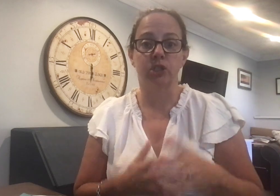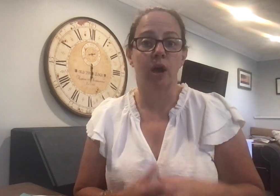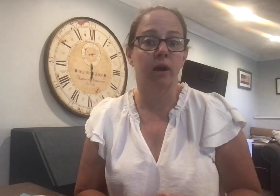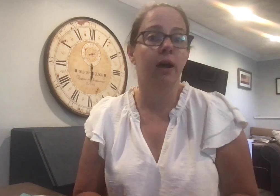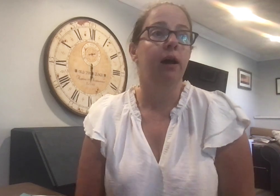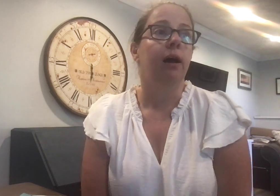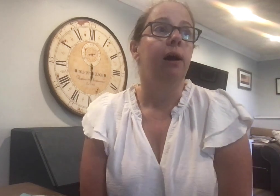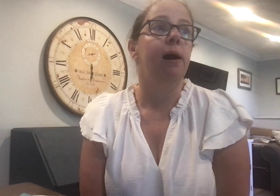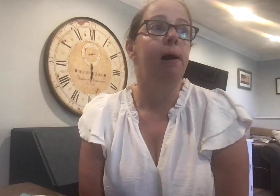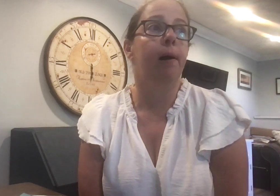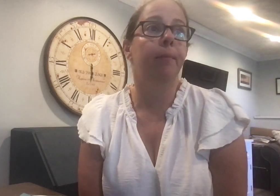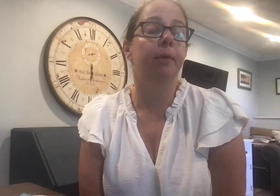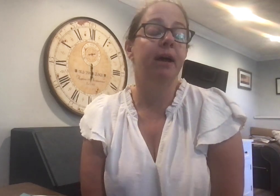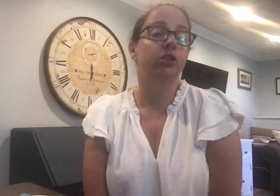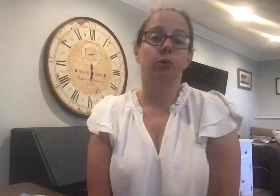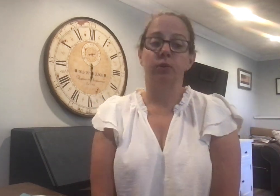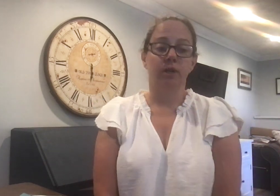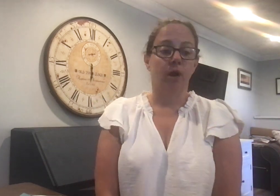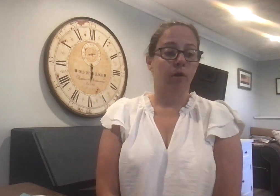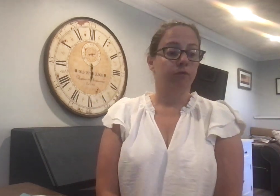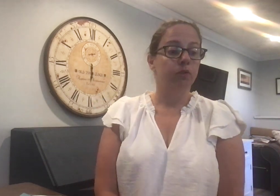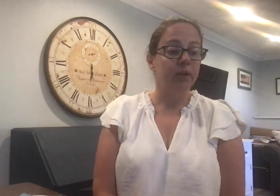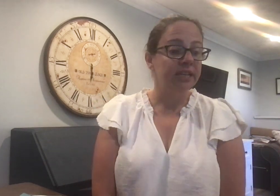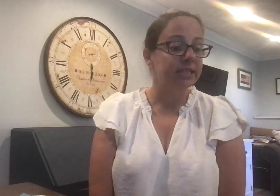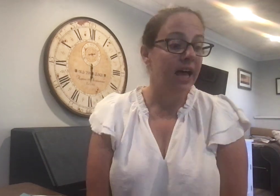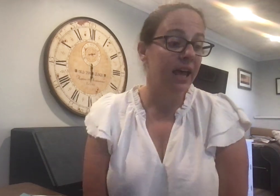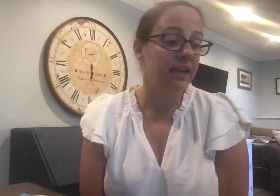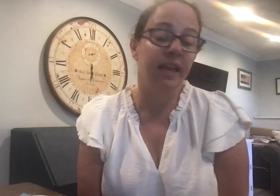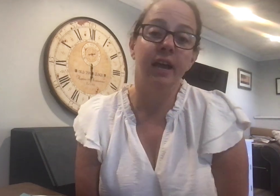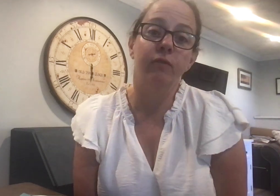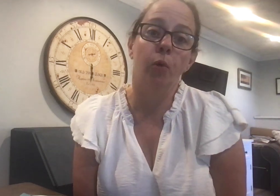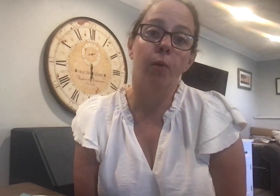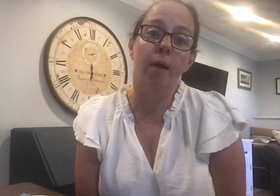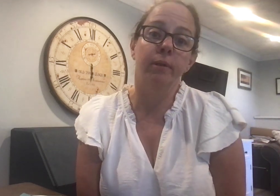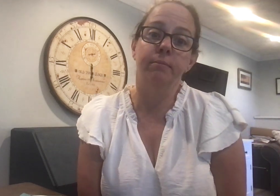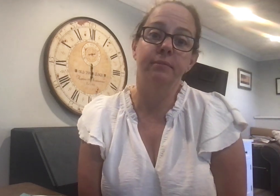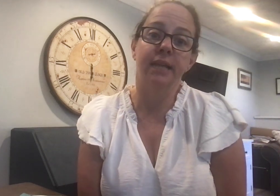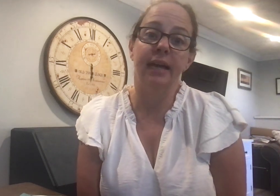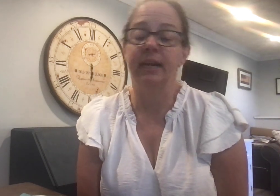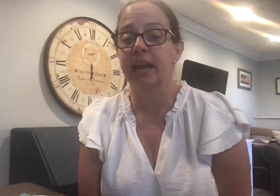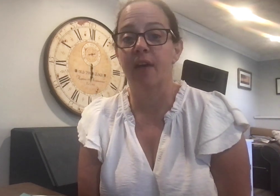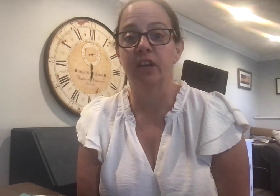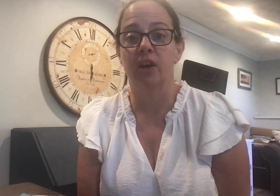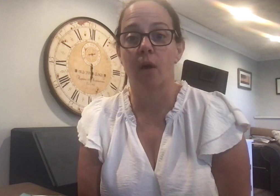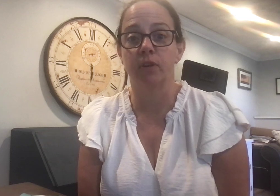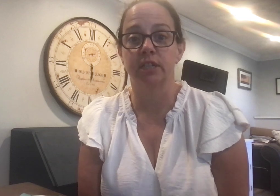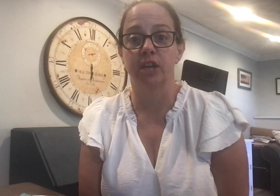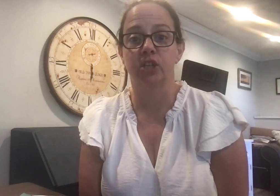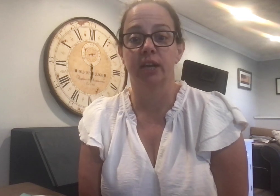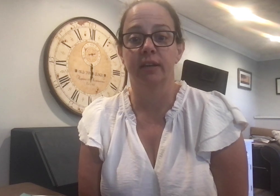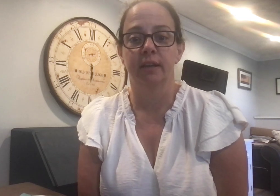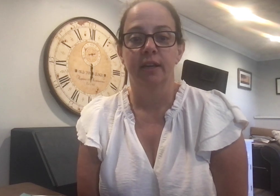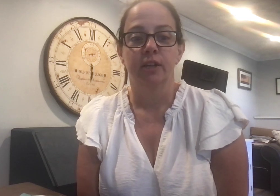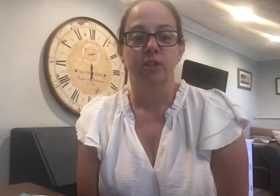talk. But my children are fluent in sign. They have no problem signing and having a conversation.